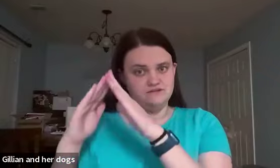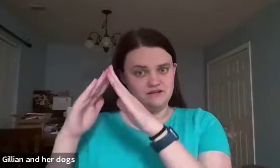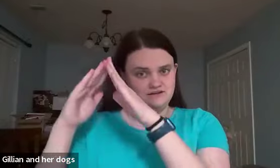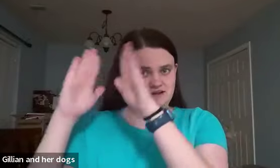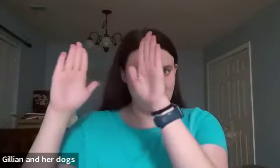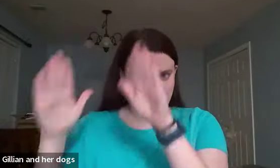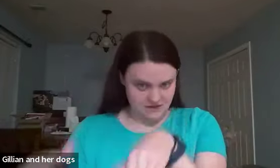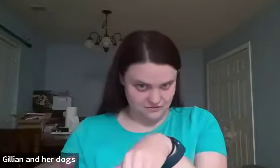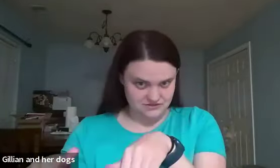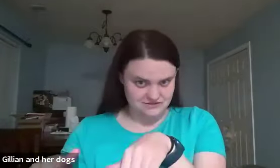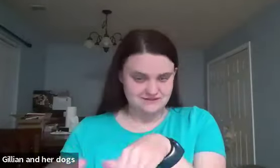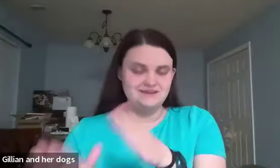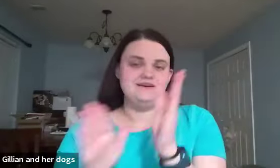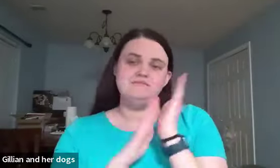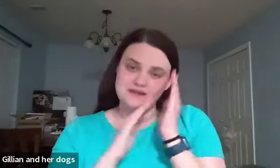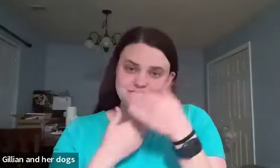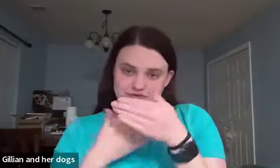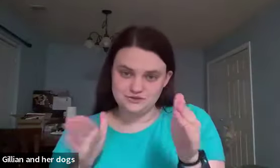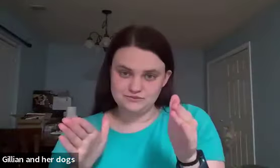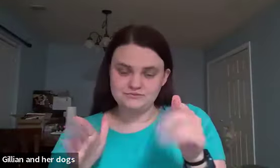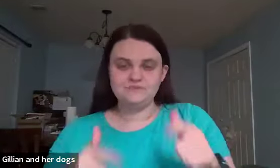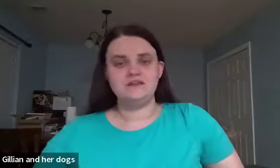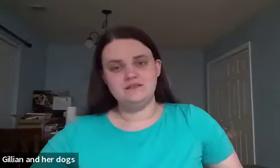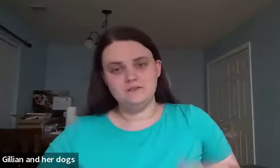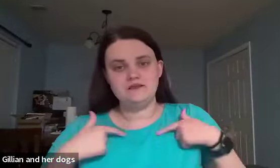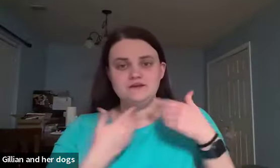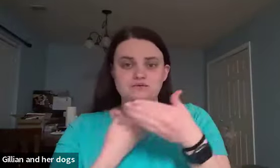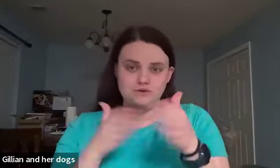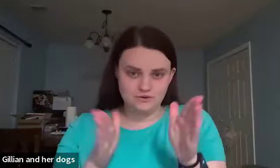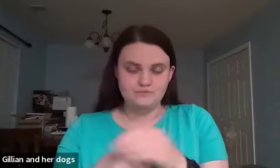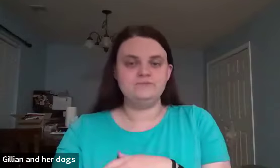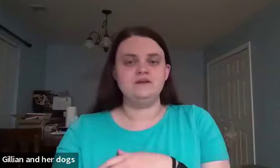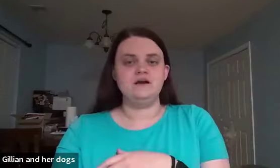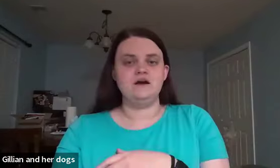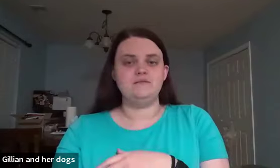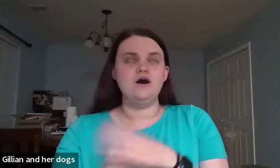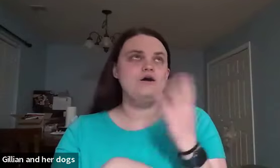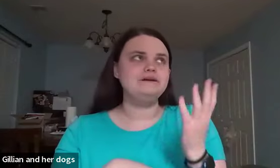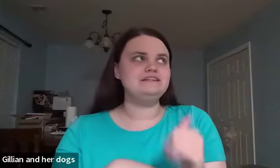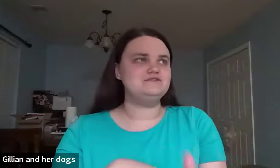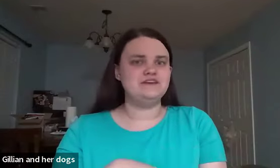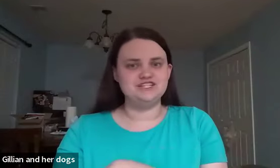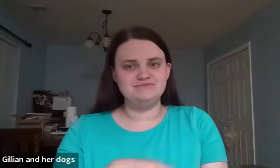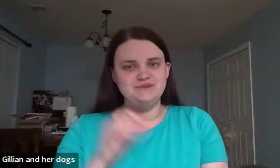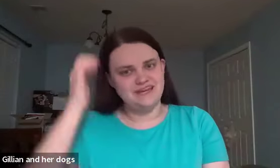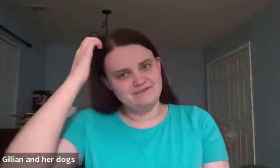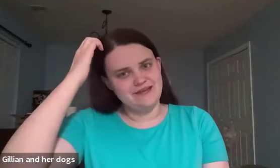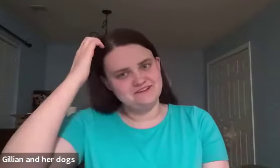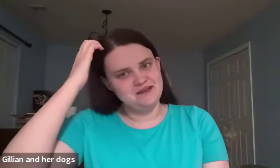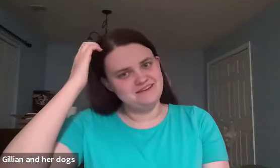we've done house, bedroom, living room. Oh, we didn't do the kitchen. We can't. We have to come back